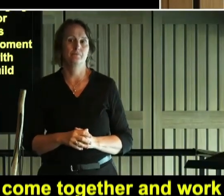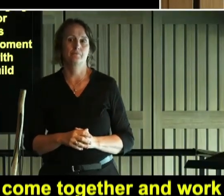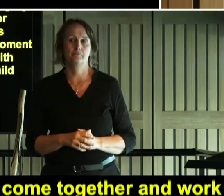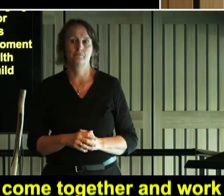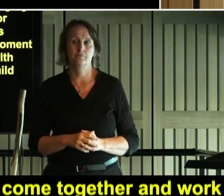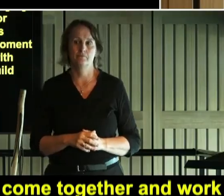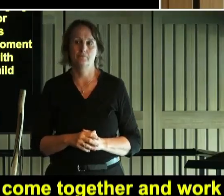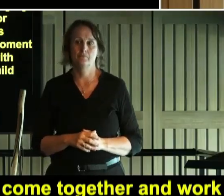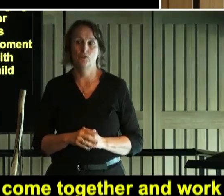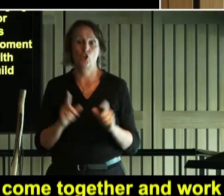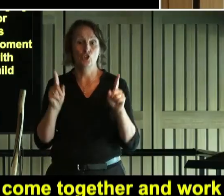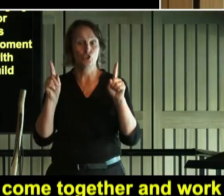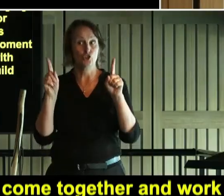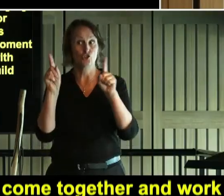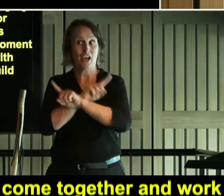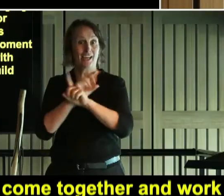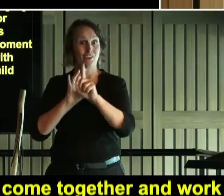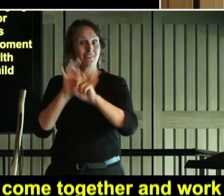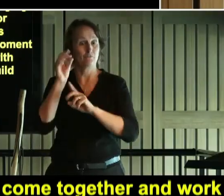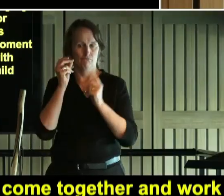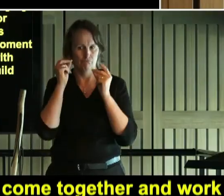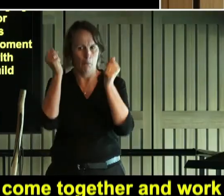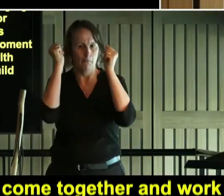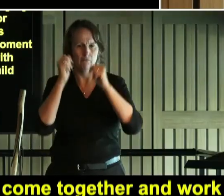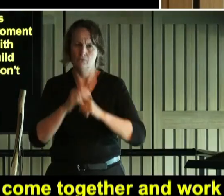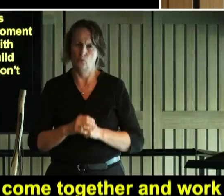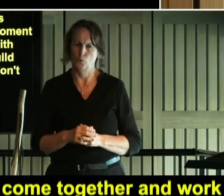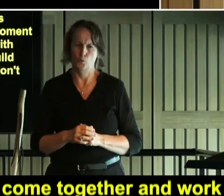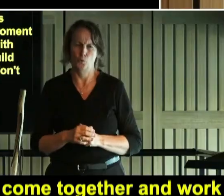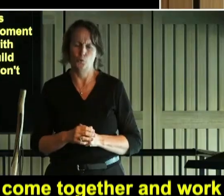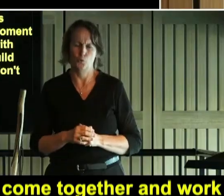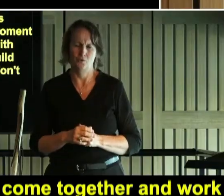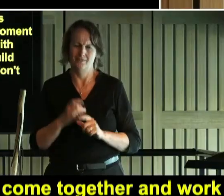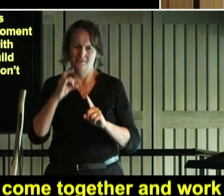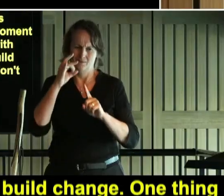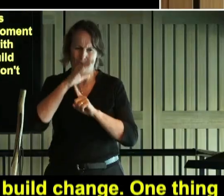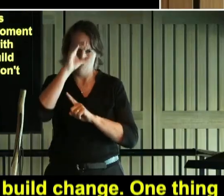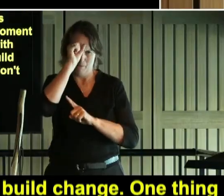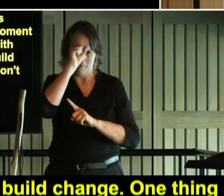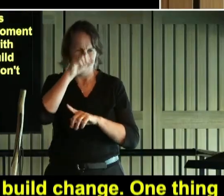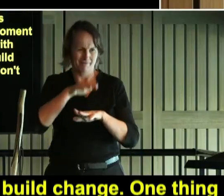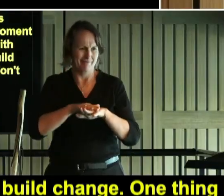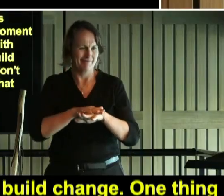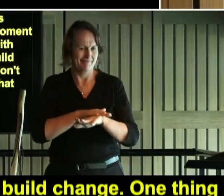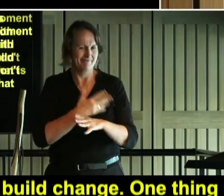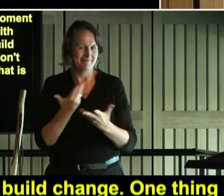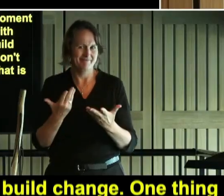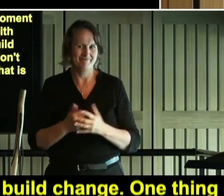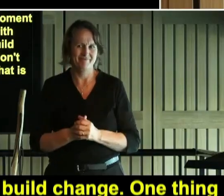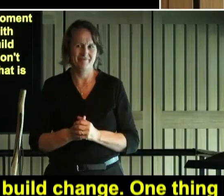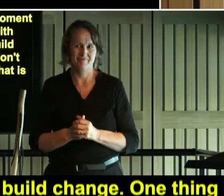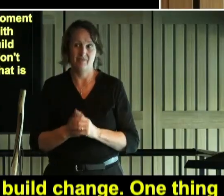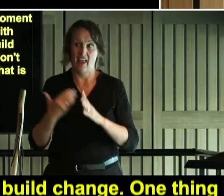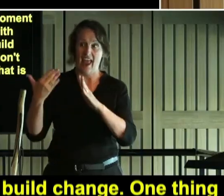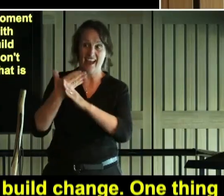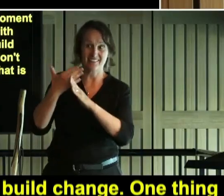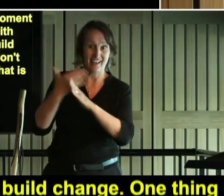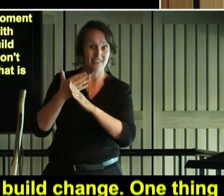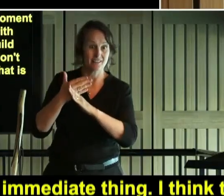think change is an immediate thing. I think that's something really important for us all to remember, and particularly around